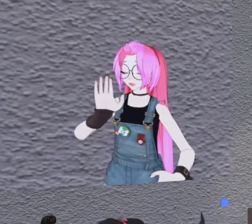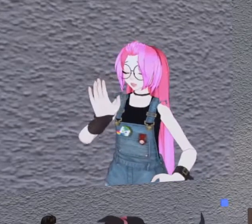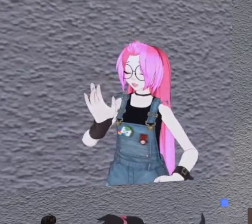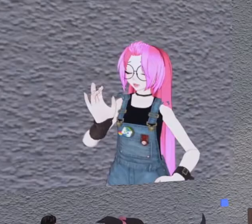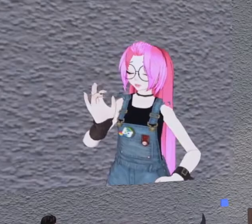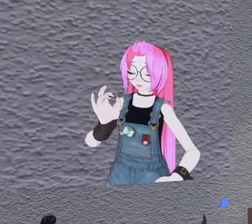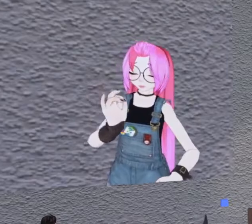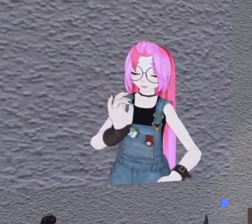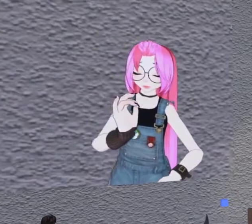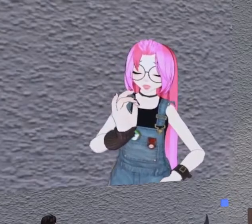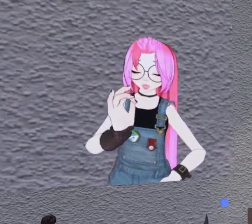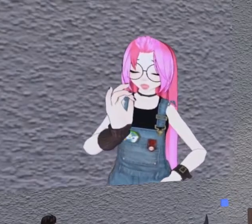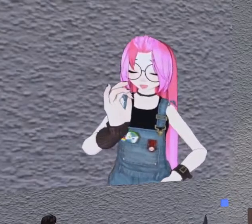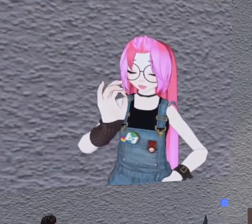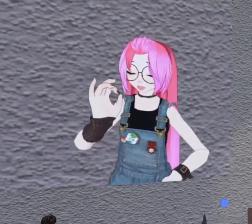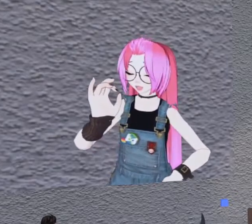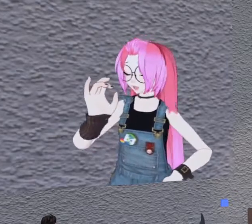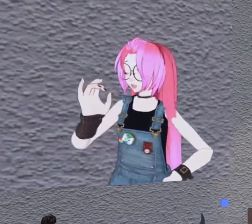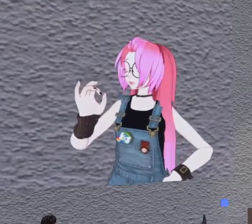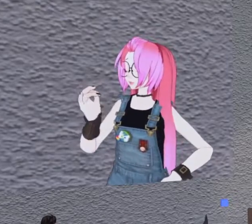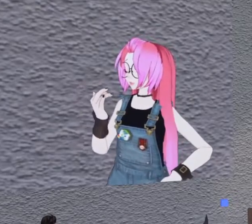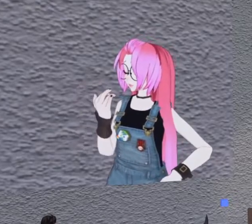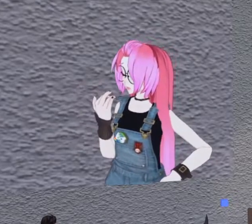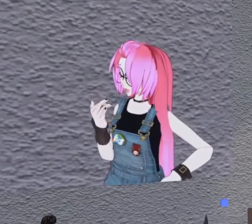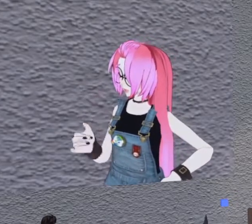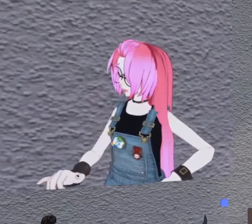Yep, that claw hand like that. Hot.